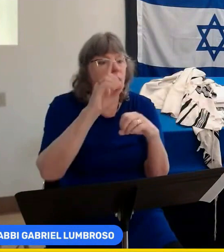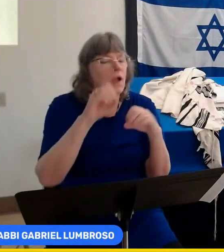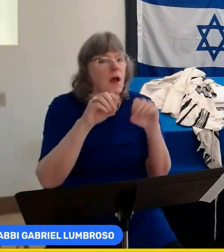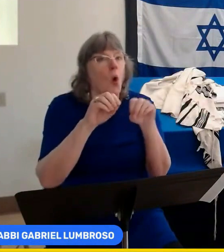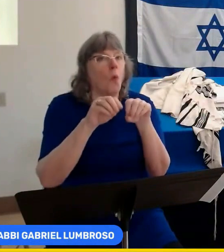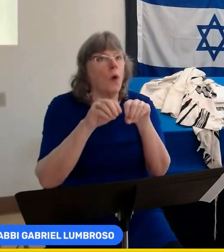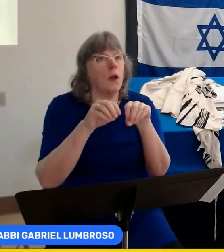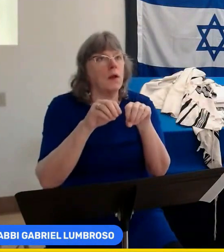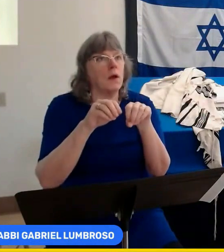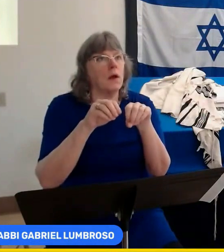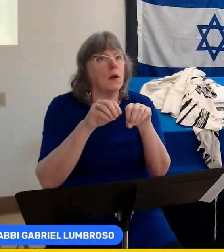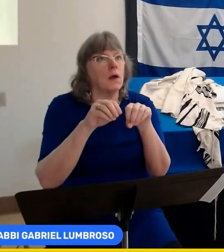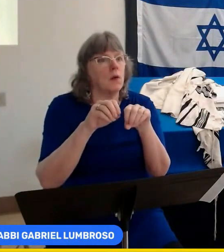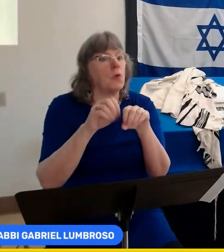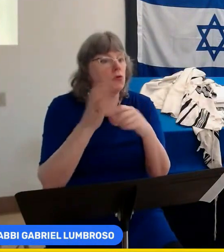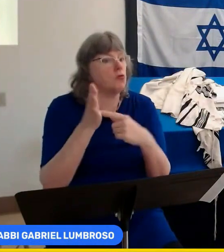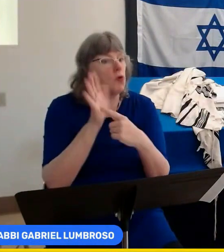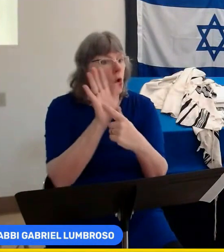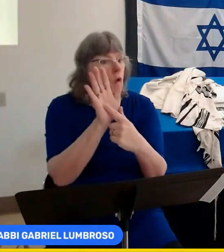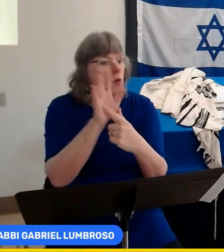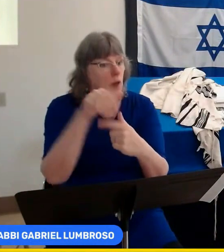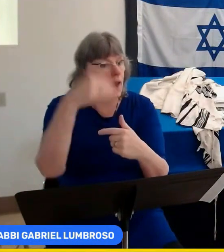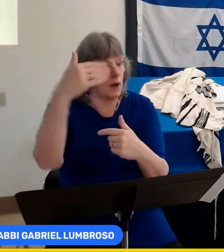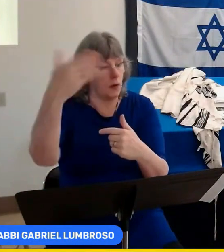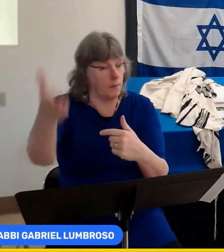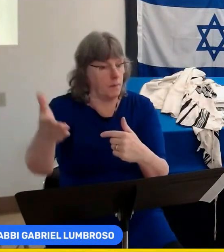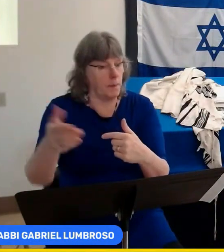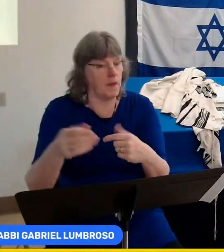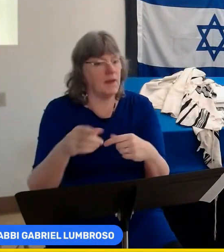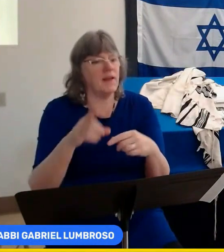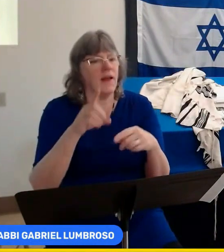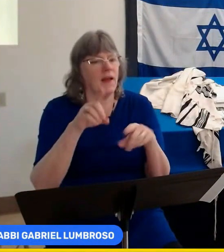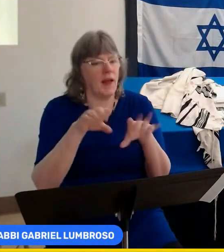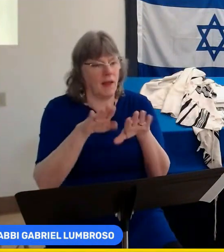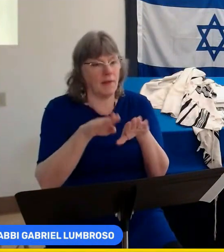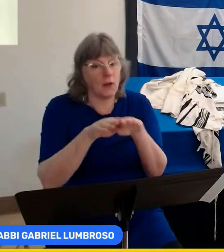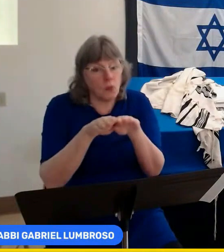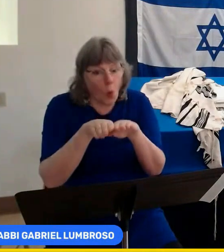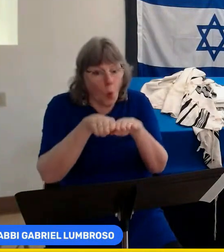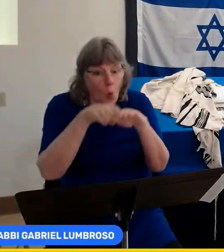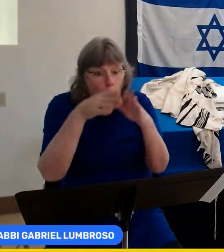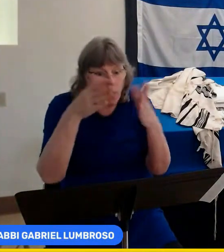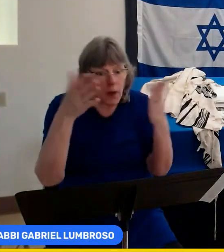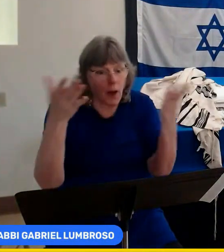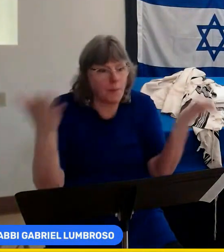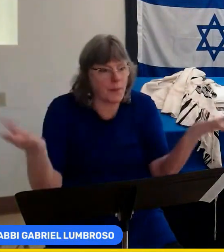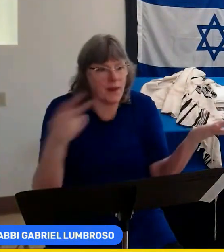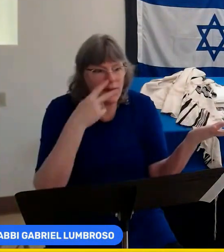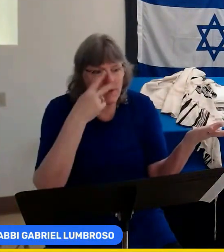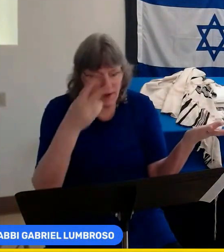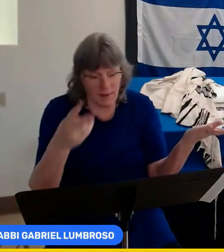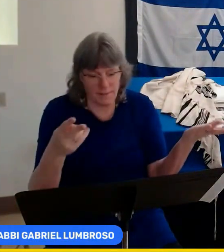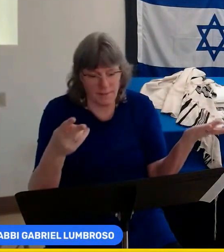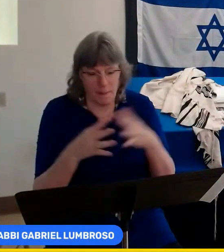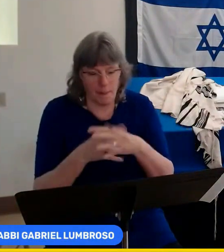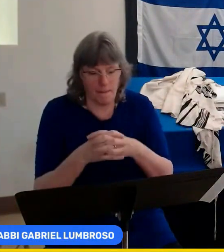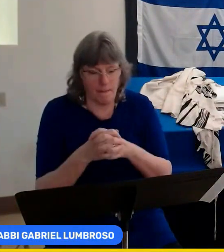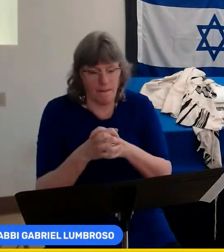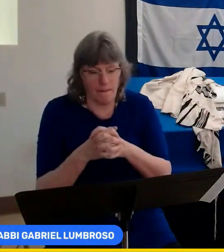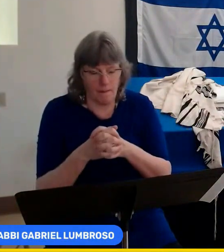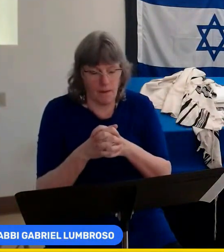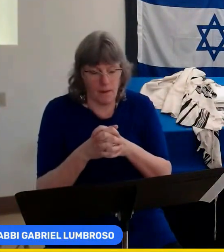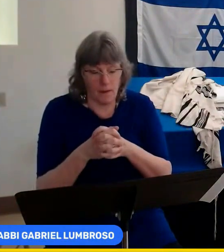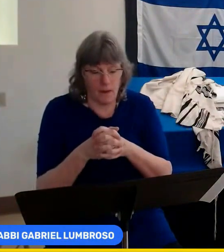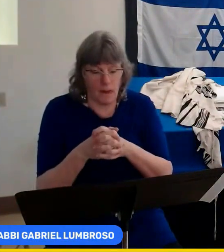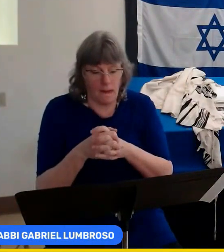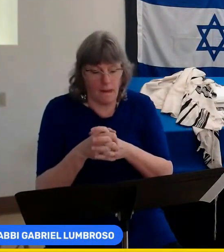He was witness to things that God would divulge later. What this says that the things that Moshe gave witness to are things that